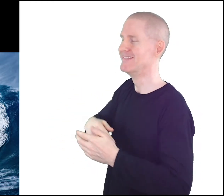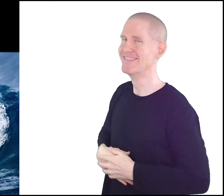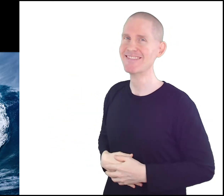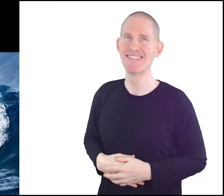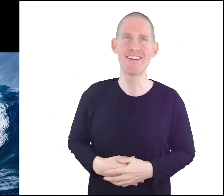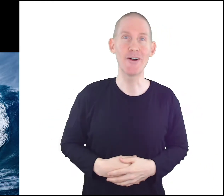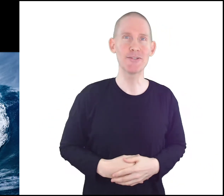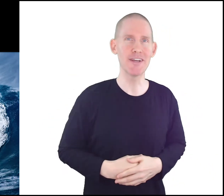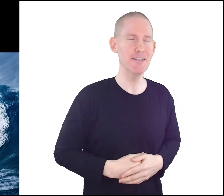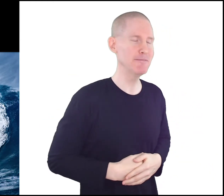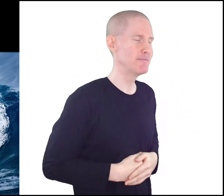Other side.